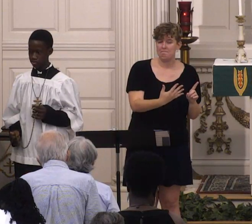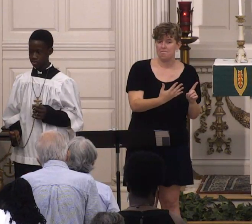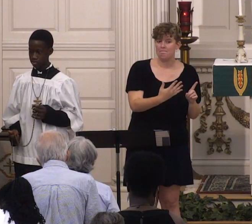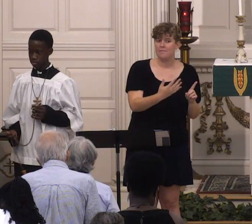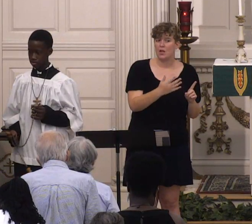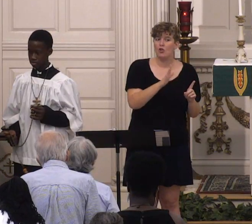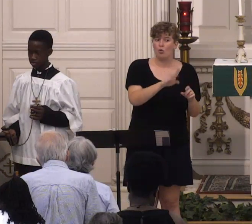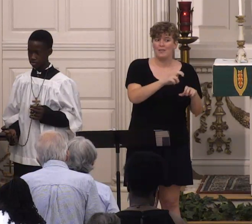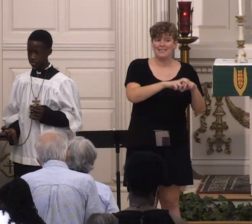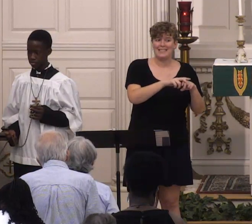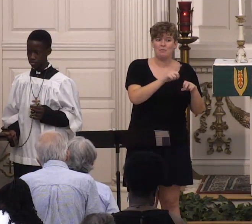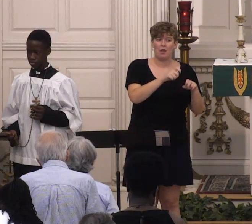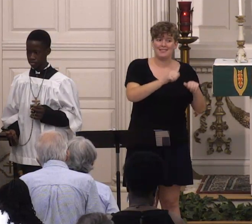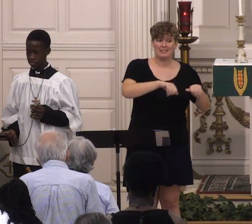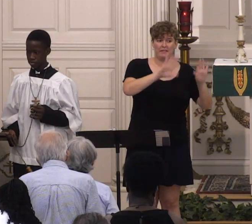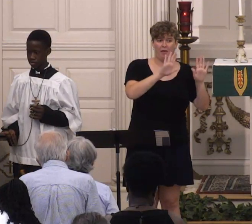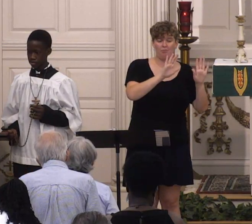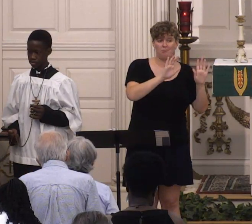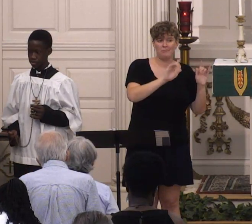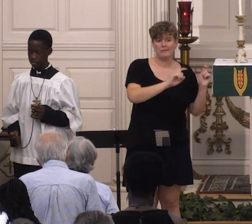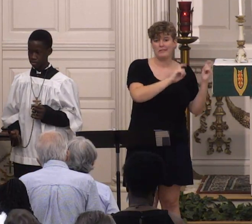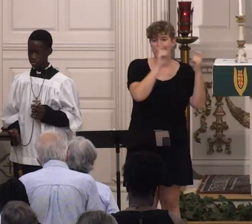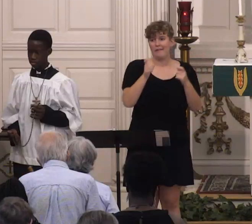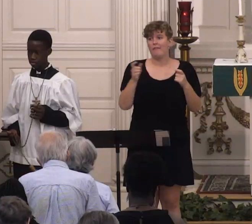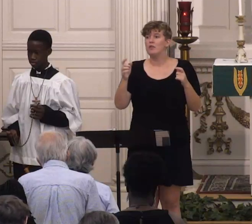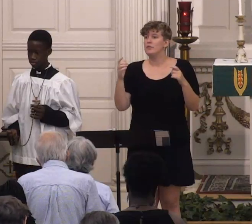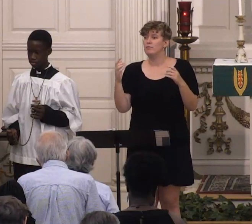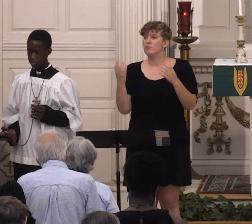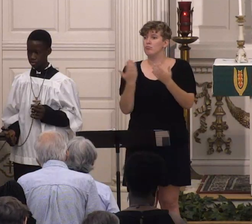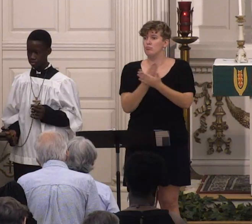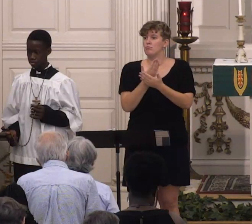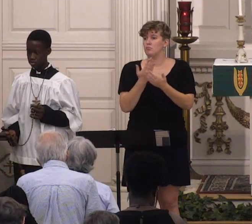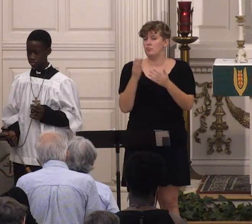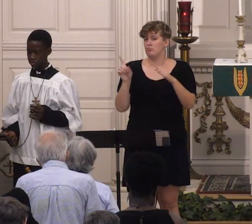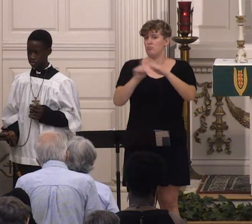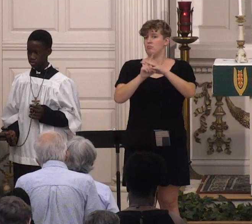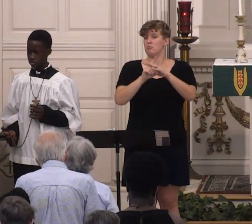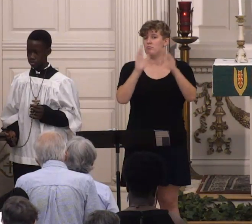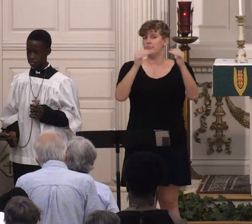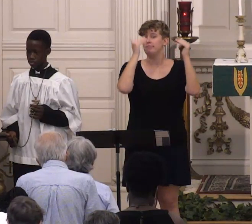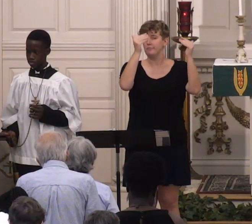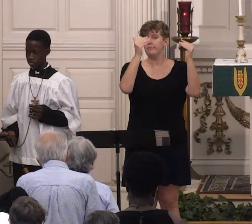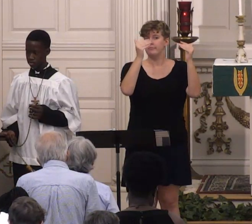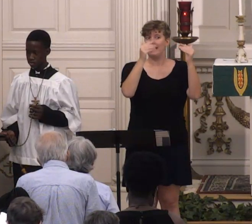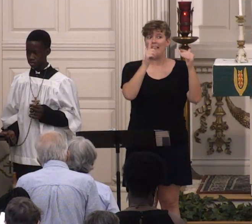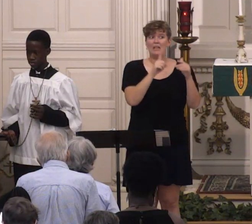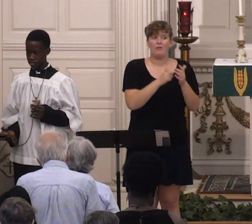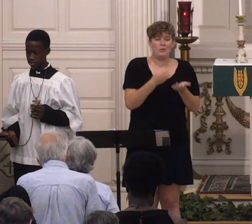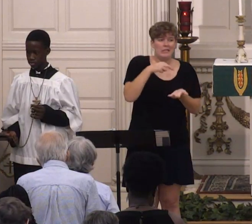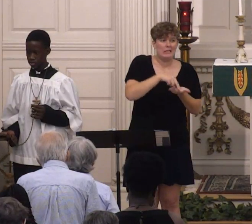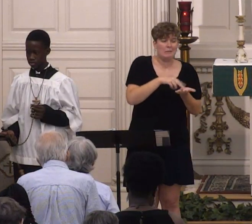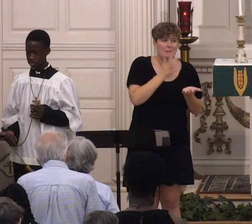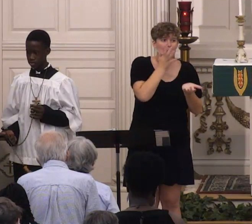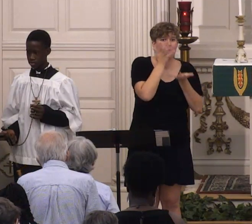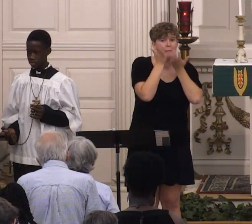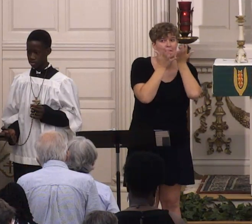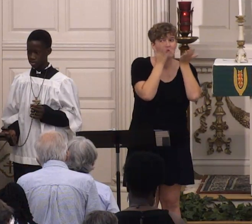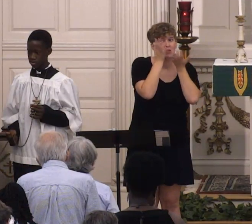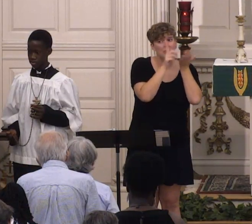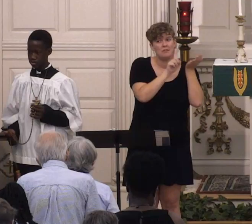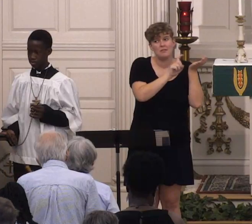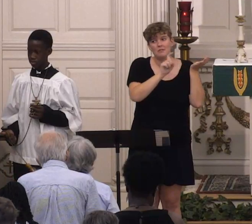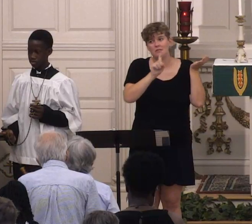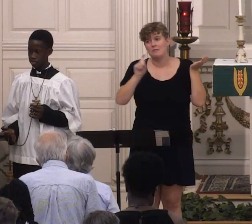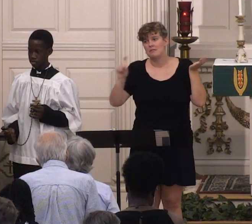"Give your place to this man," and then you would proceed with embarrassment to take the